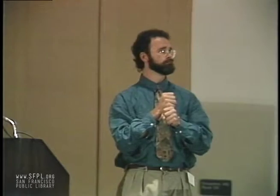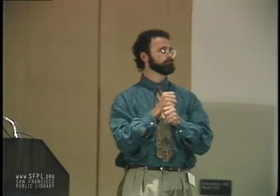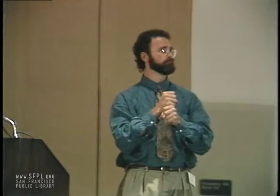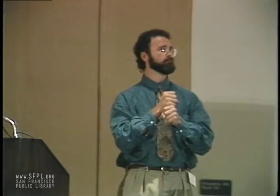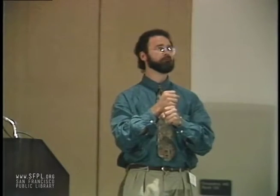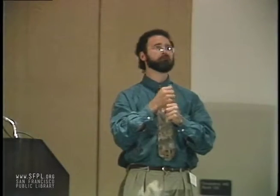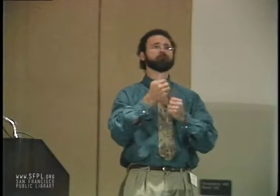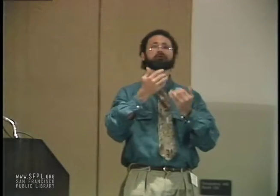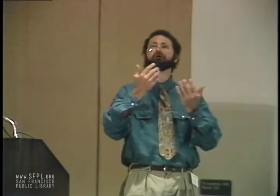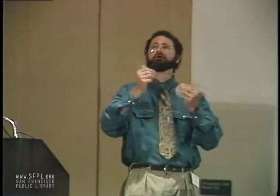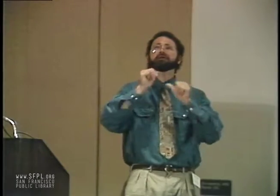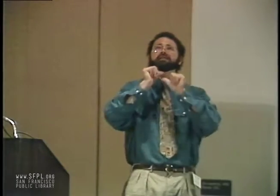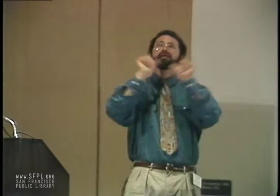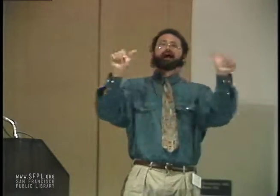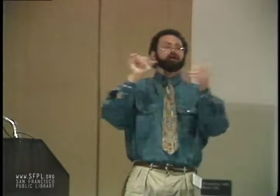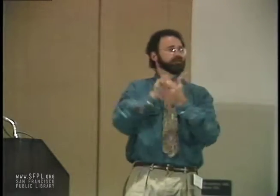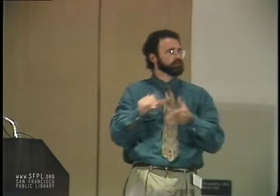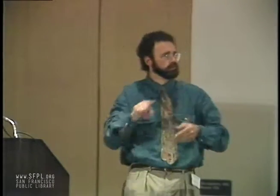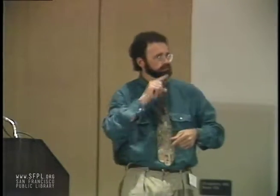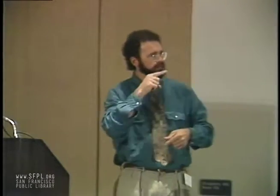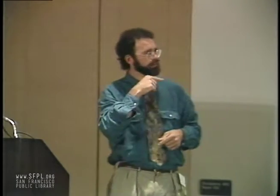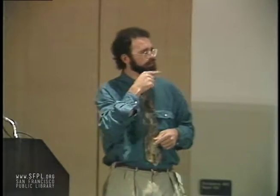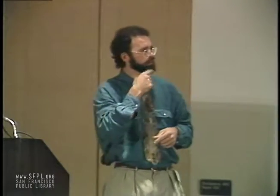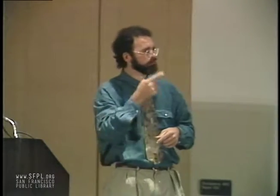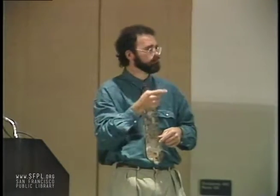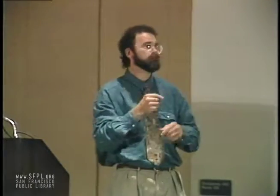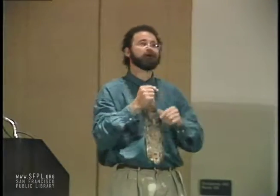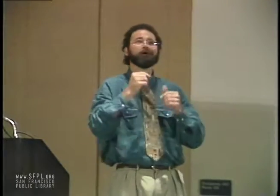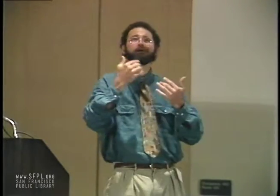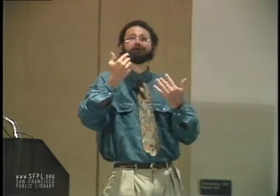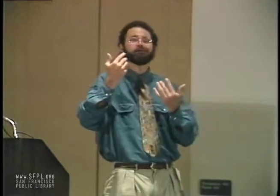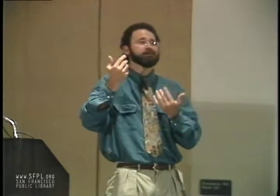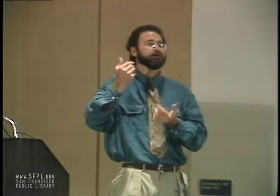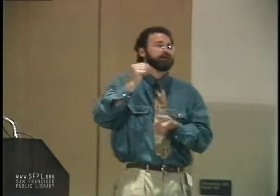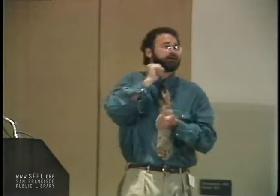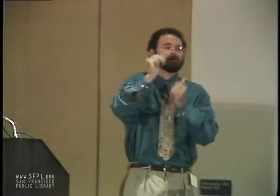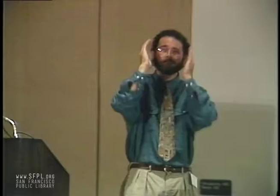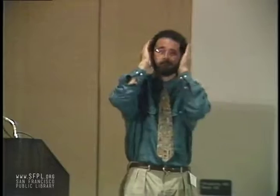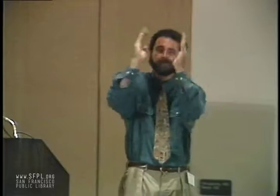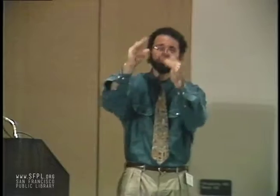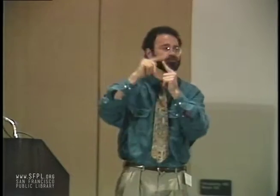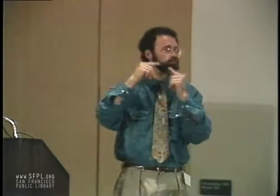You know, what does this tell us about this boy's life during the first 6 years of his life?